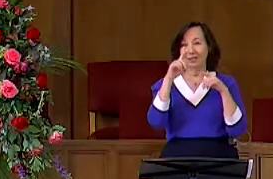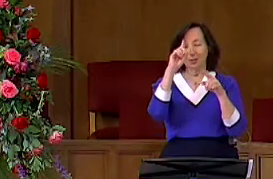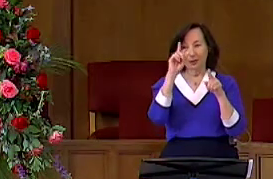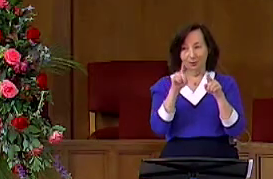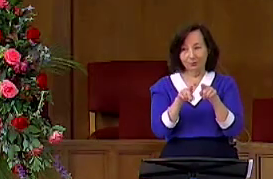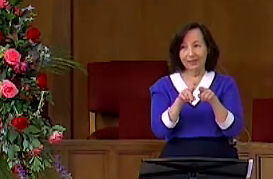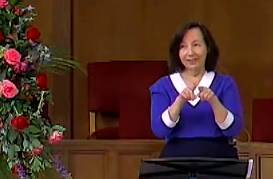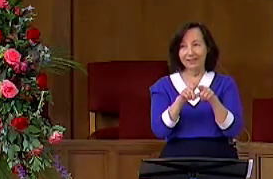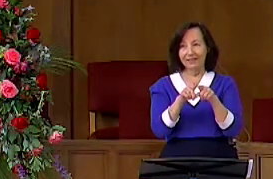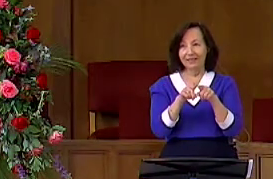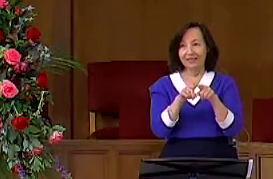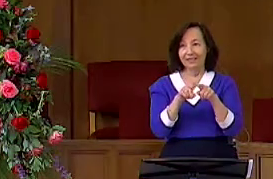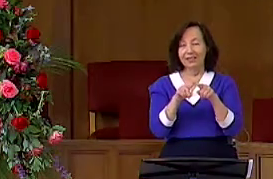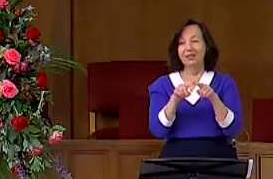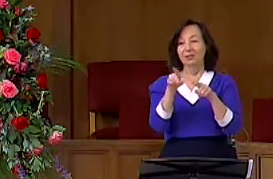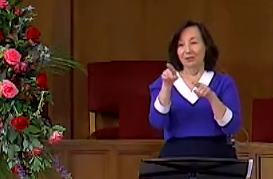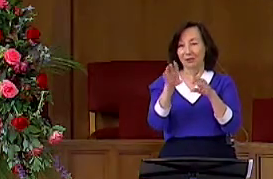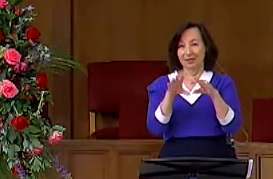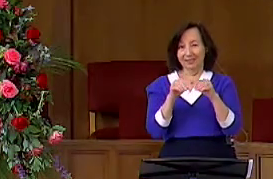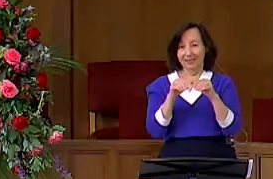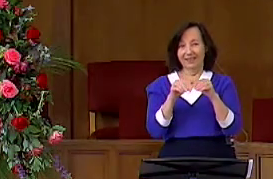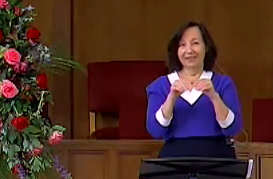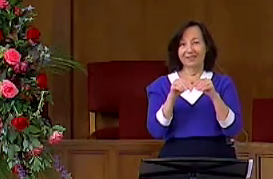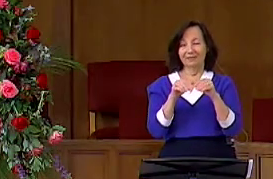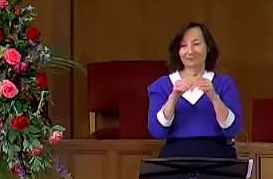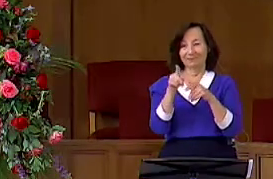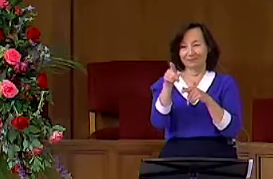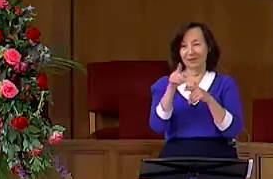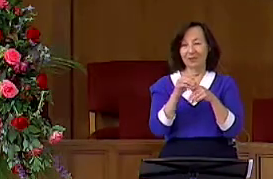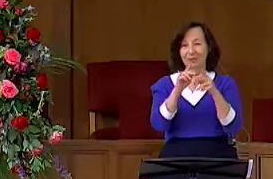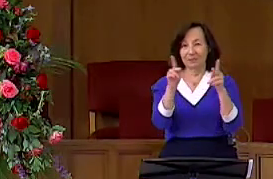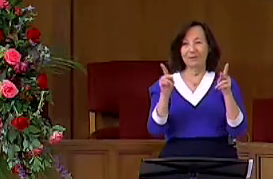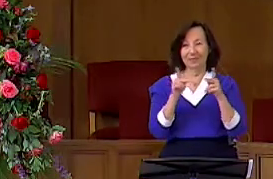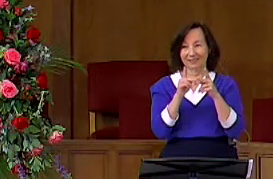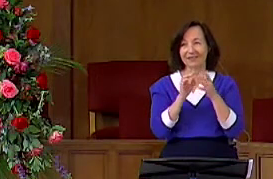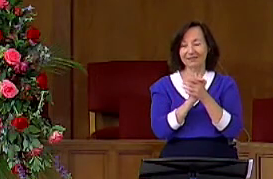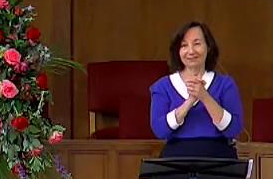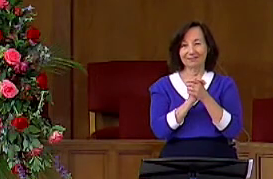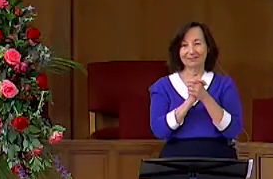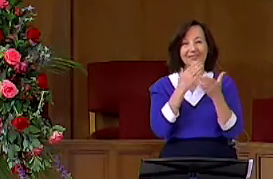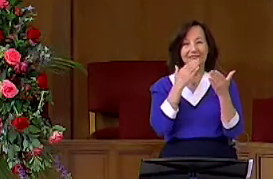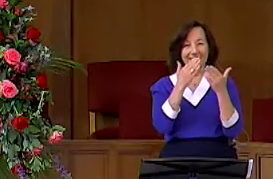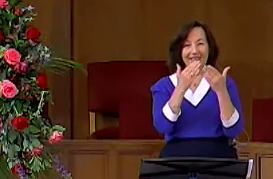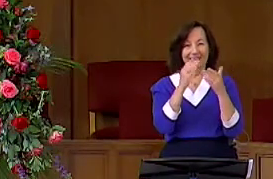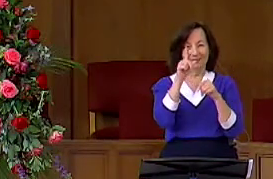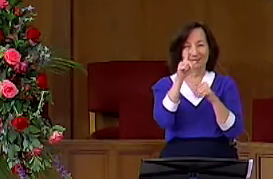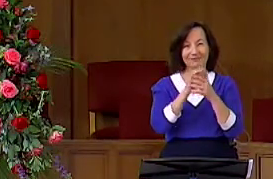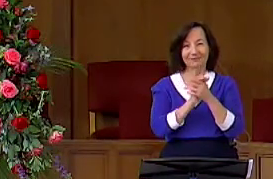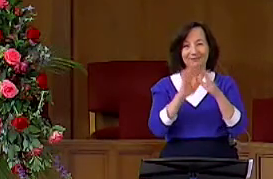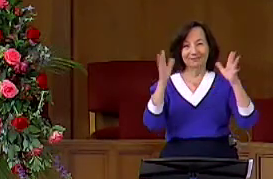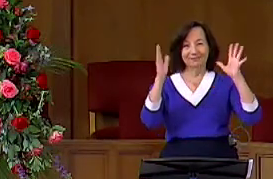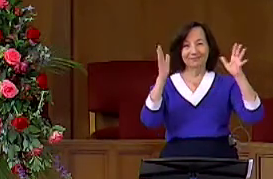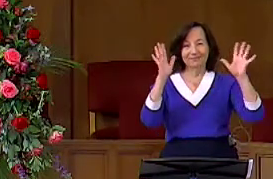to take over where Amber has left off. So can you thank God for Melinda coming as well?